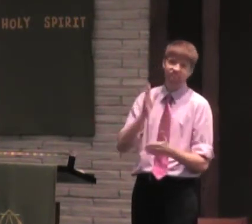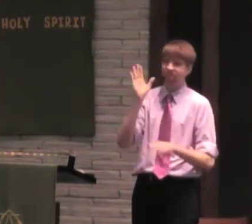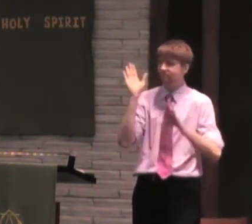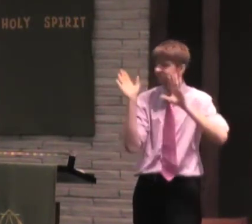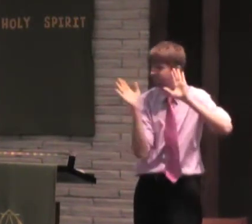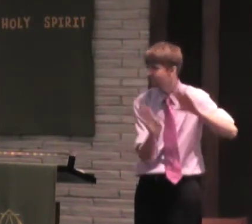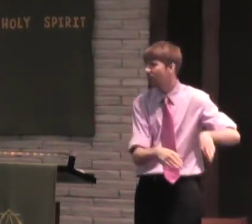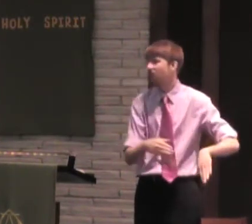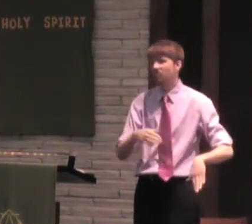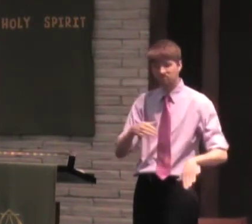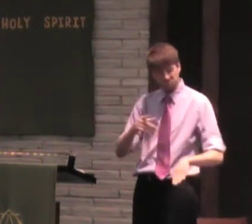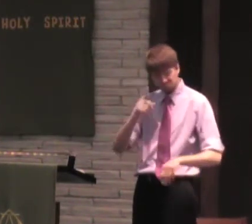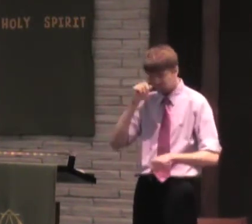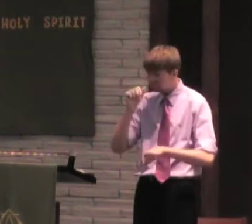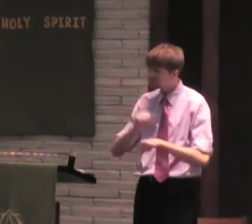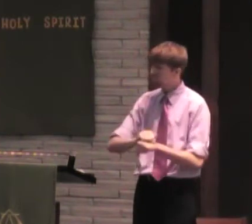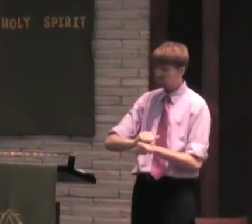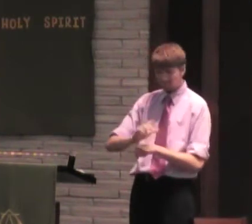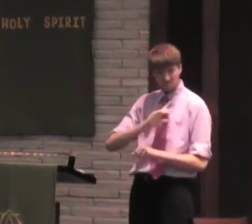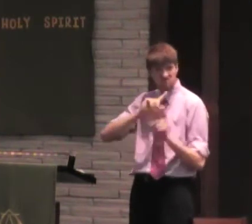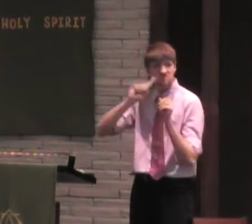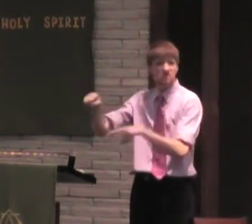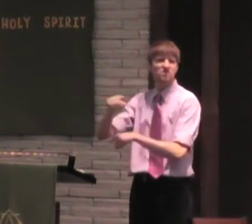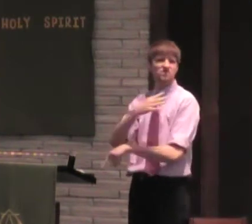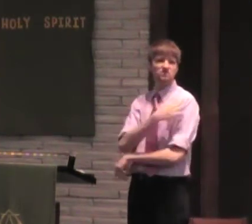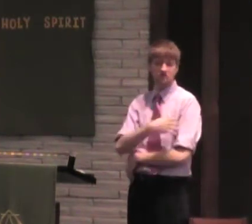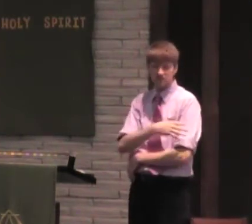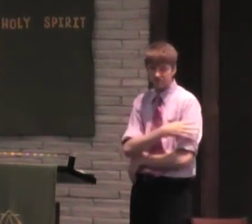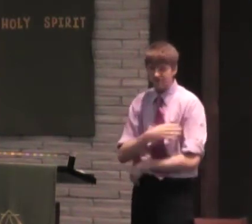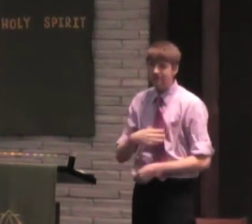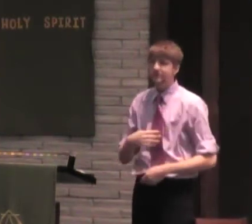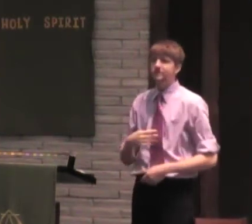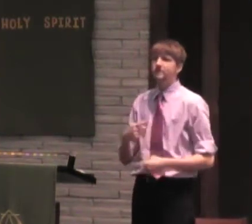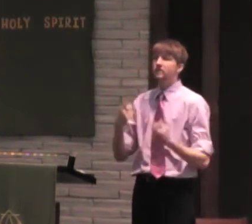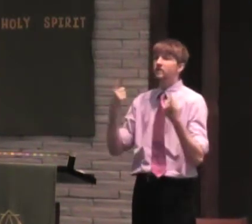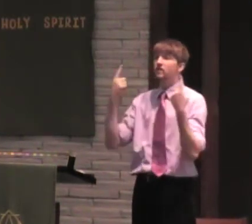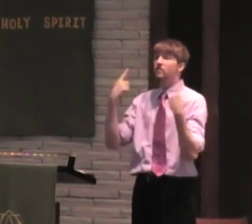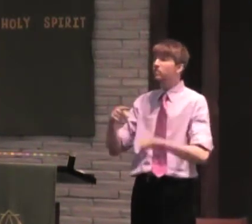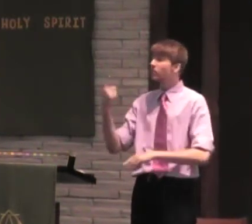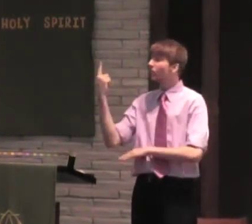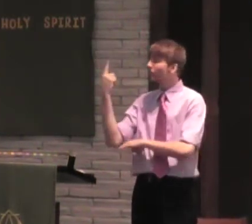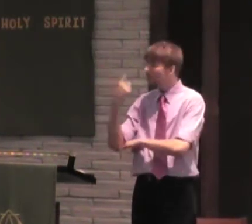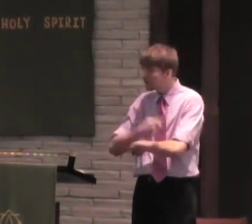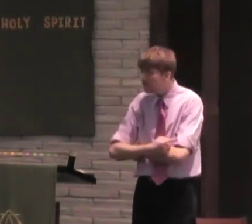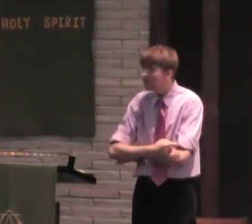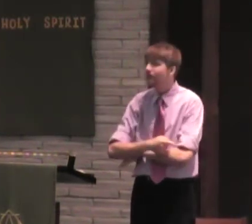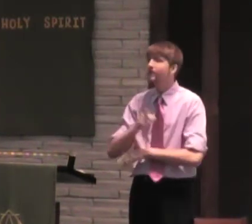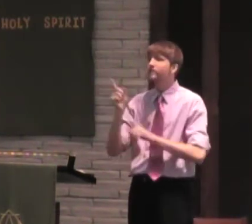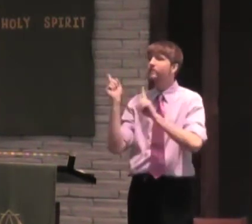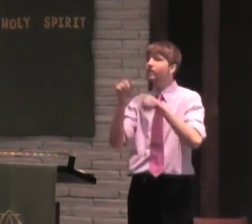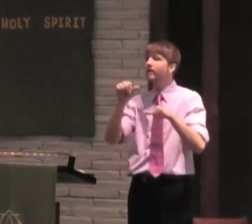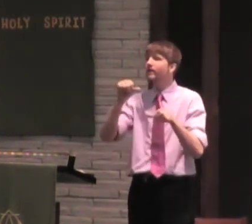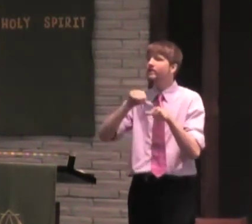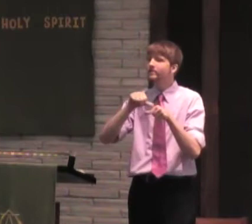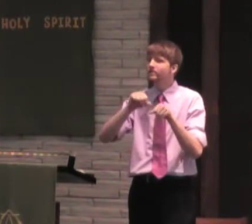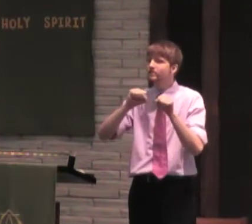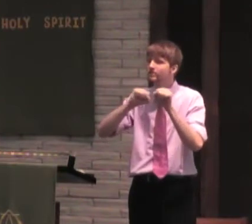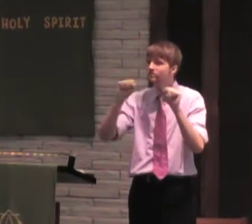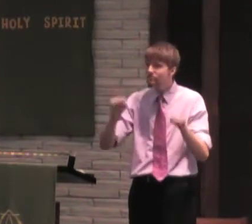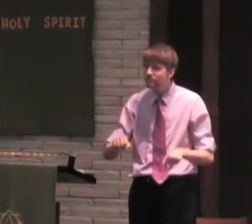he was on a waiting list, and he thought, oh, forget it. I'm just going to go ahead and go to Scotland. And then it just happened one day, he